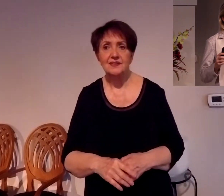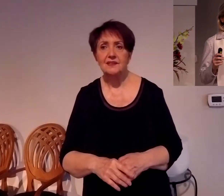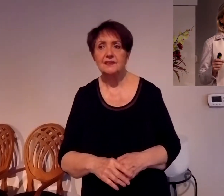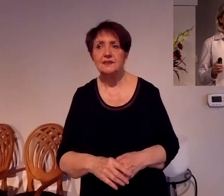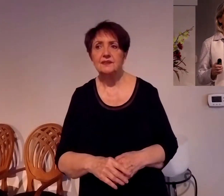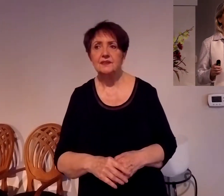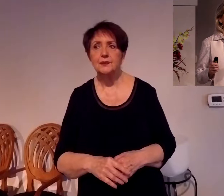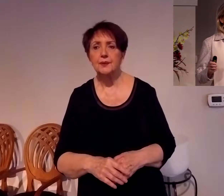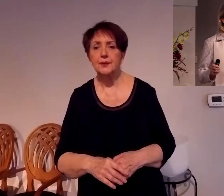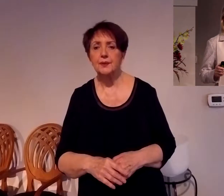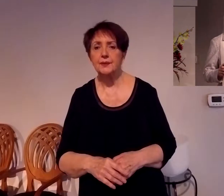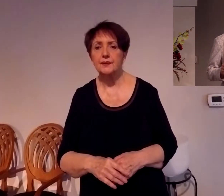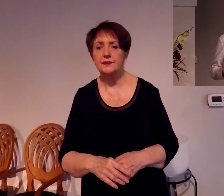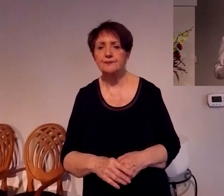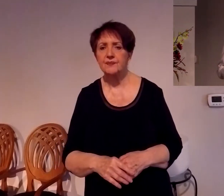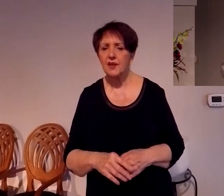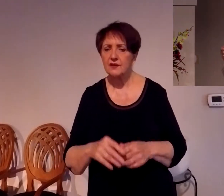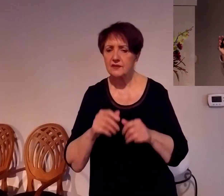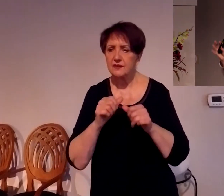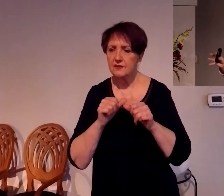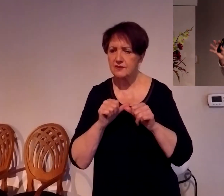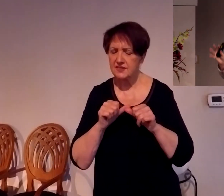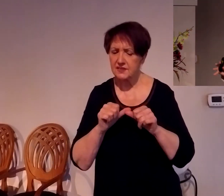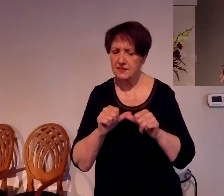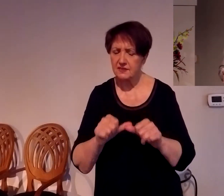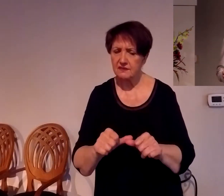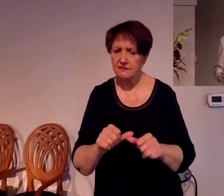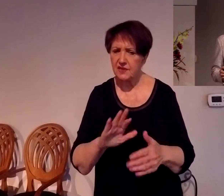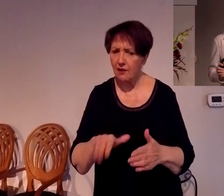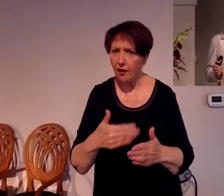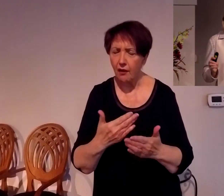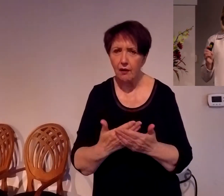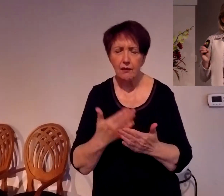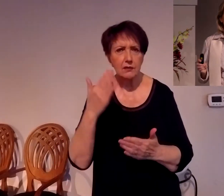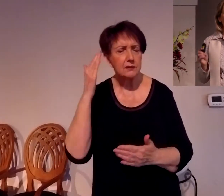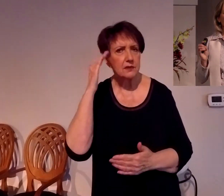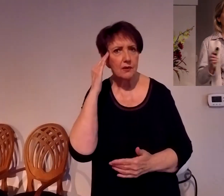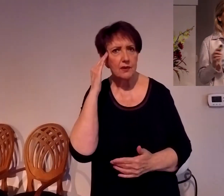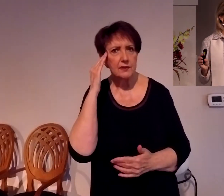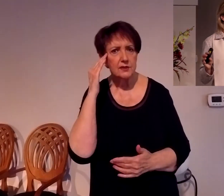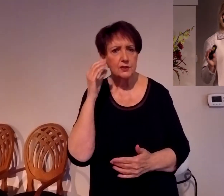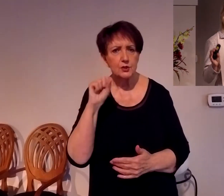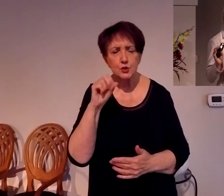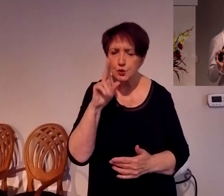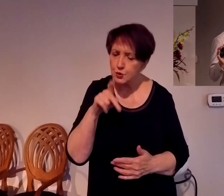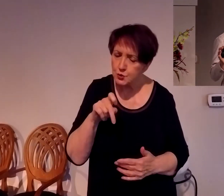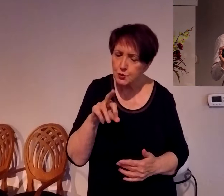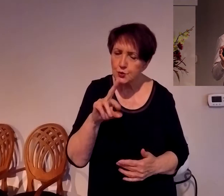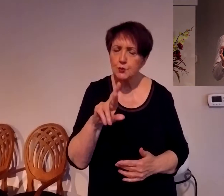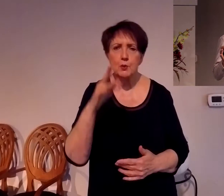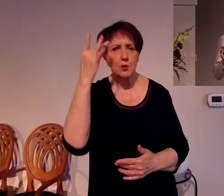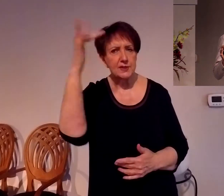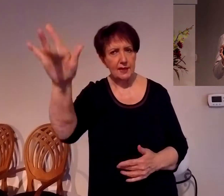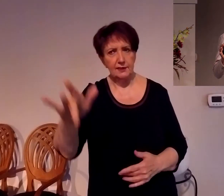So there is this infinite, all-knowing super intelligence.